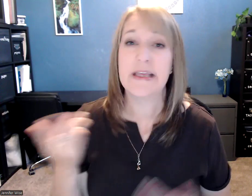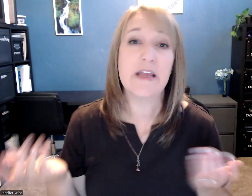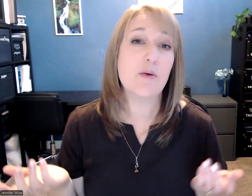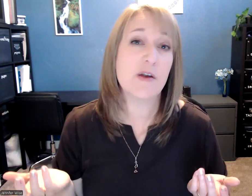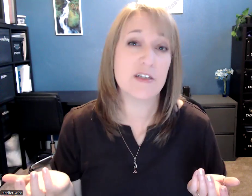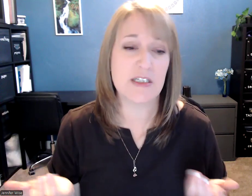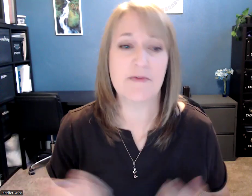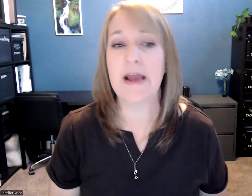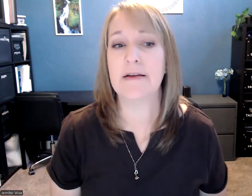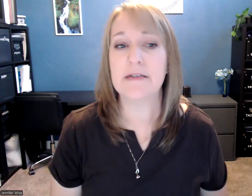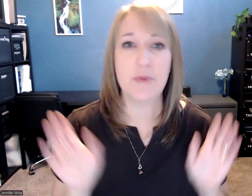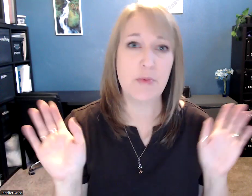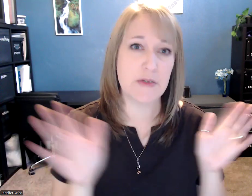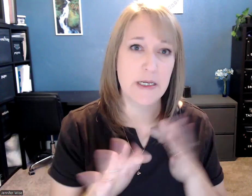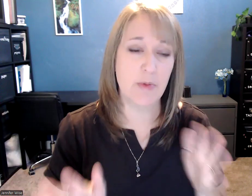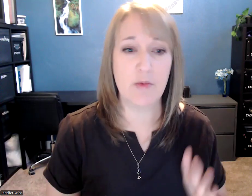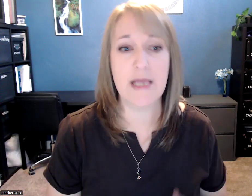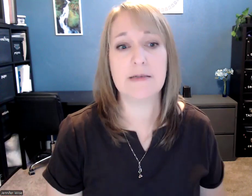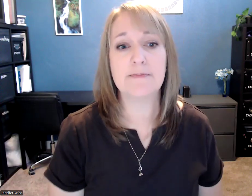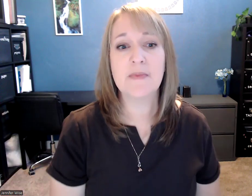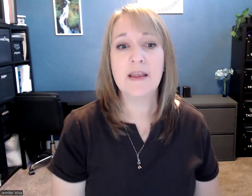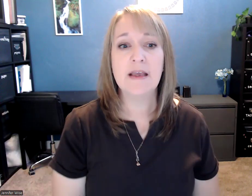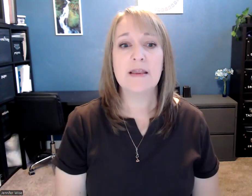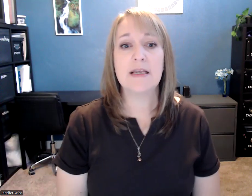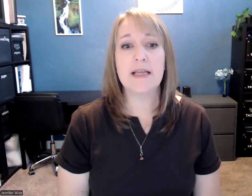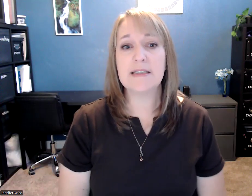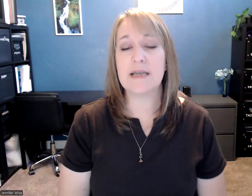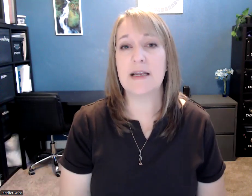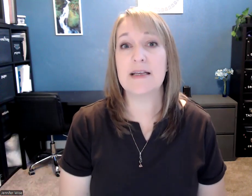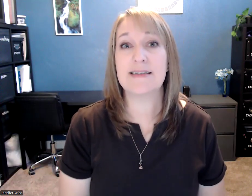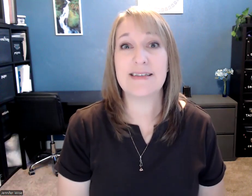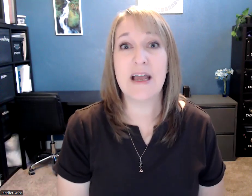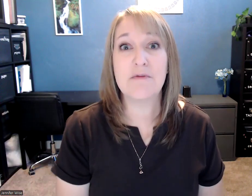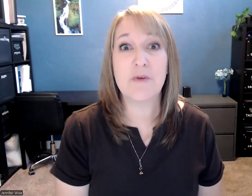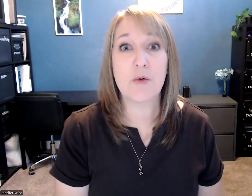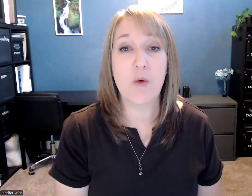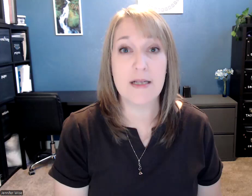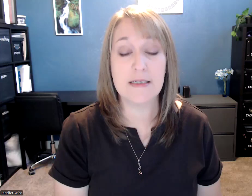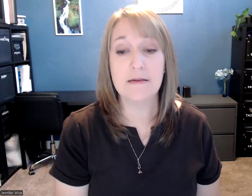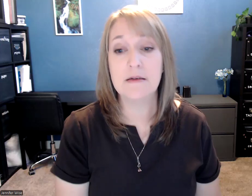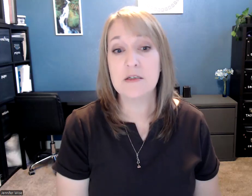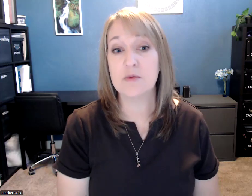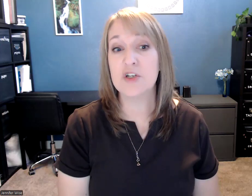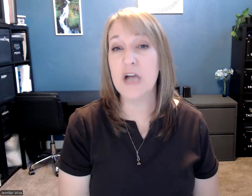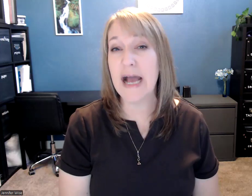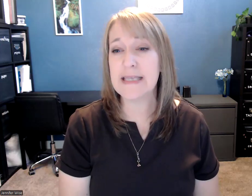Either one is just fine. Deaf people sign it both ways. The next sign is the sign for what. So when you're asking